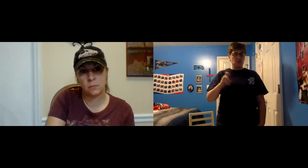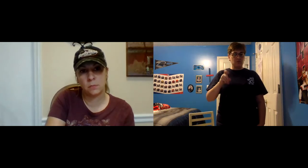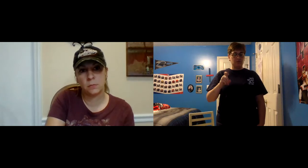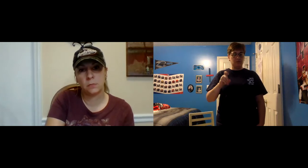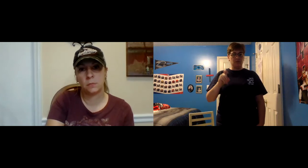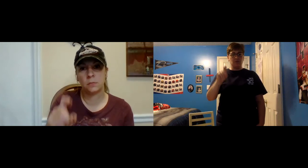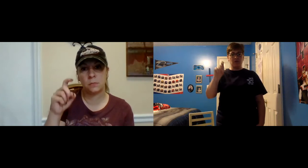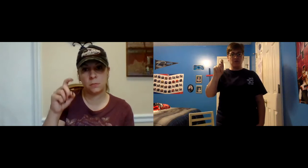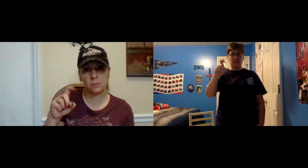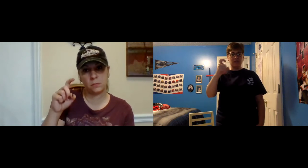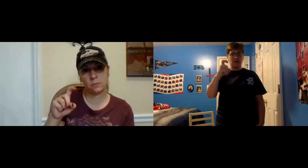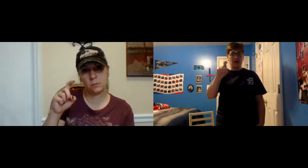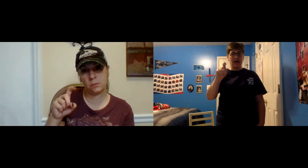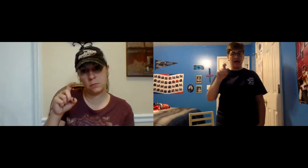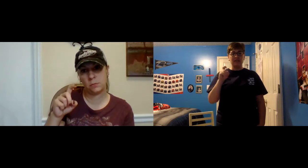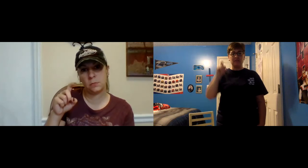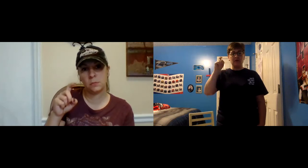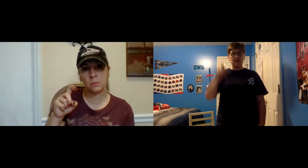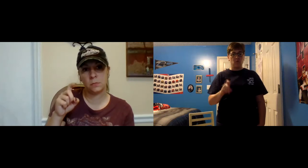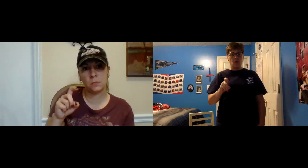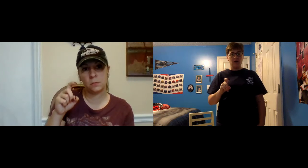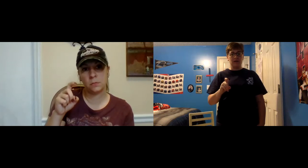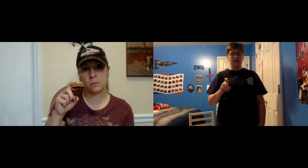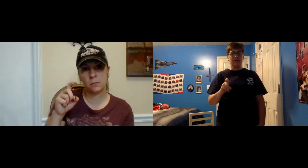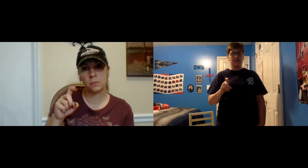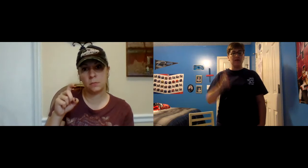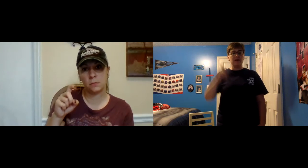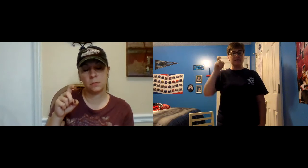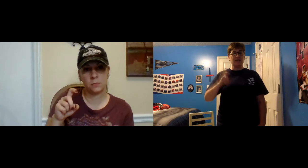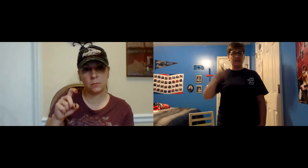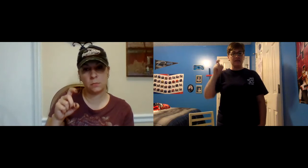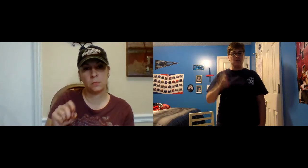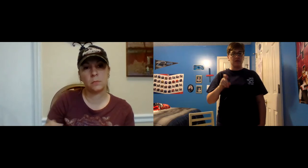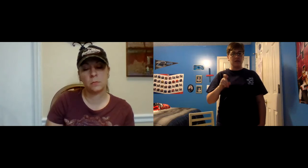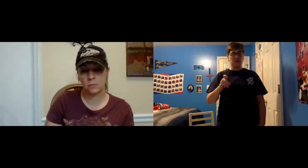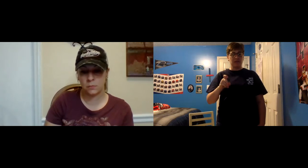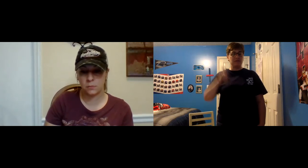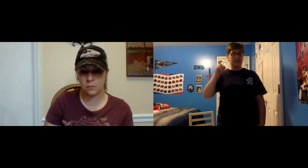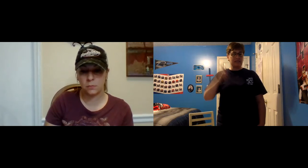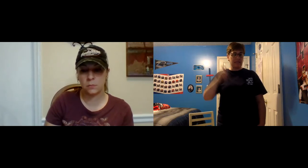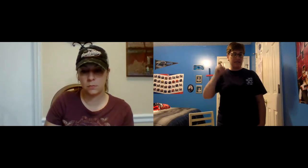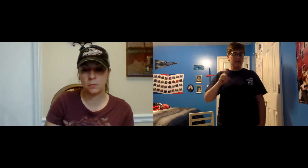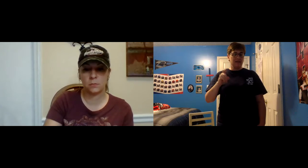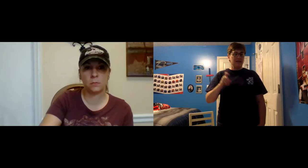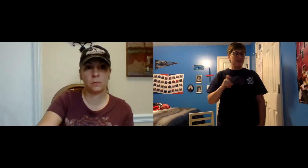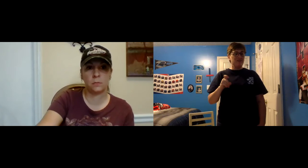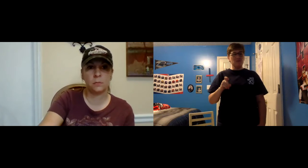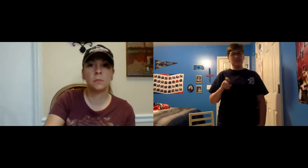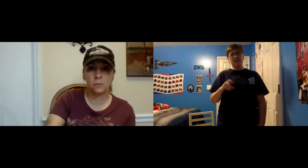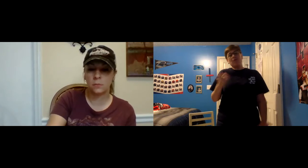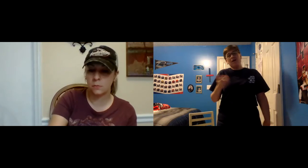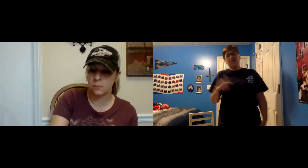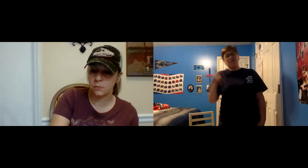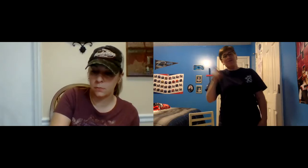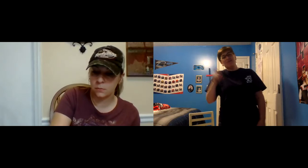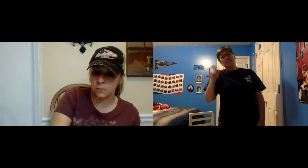2. So they're both with the letter X, but one is must, and then doing it a couple times is need. It's almost